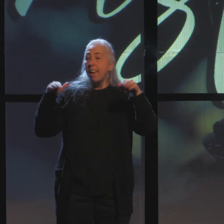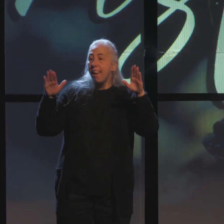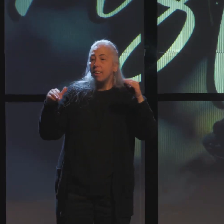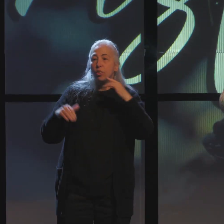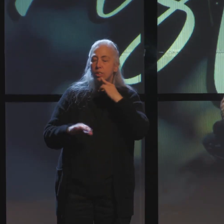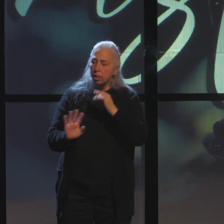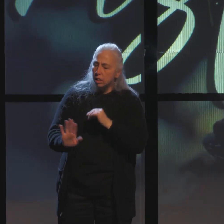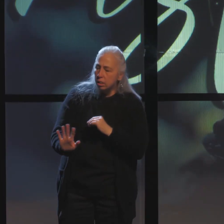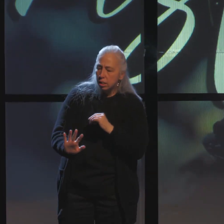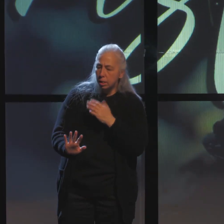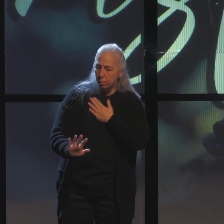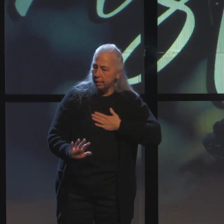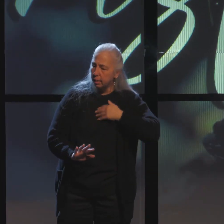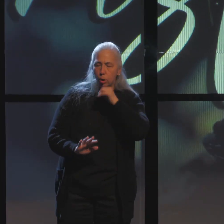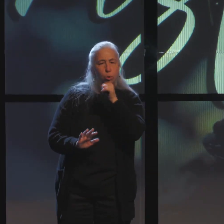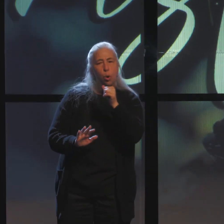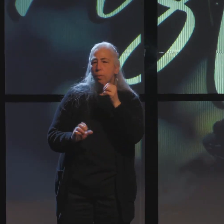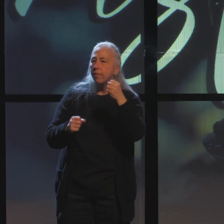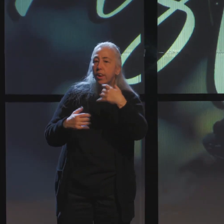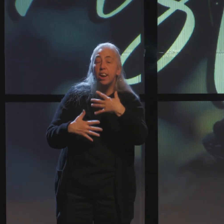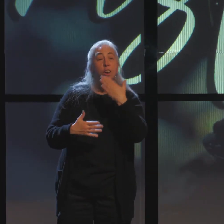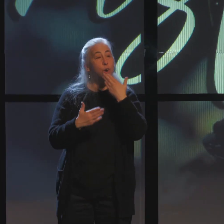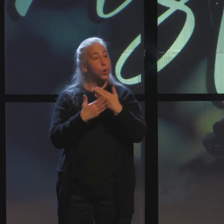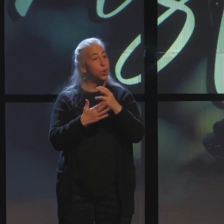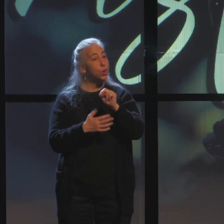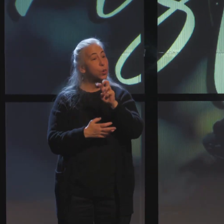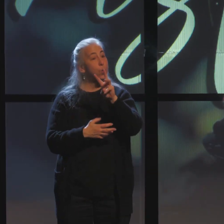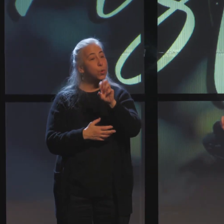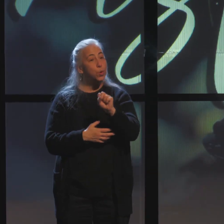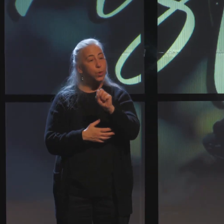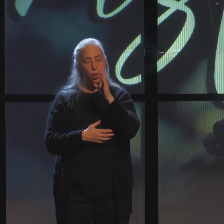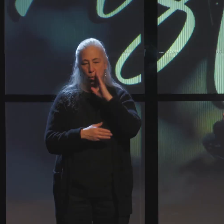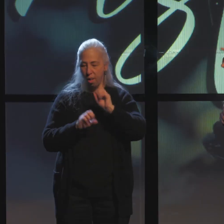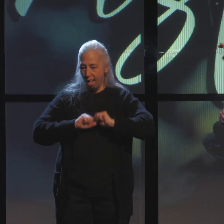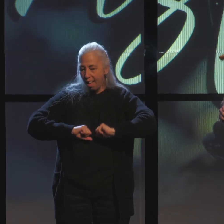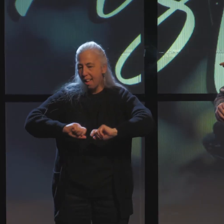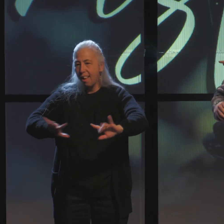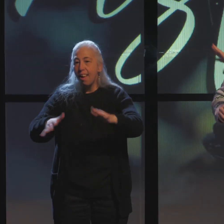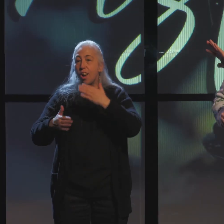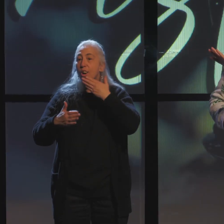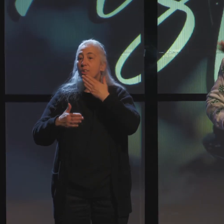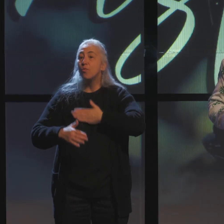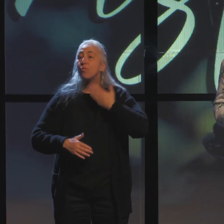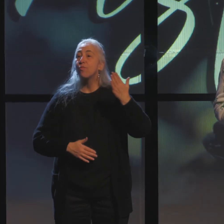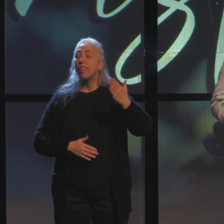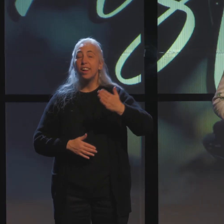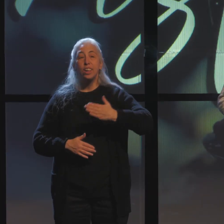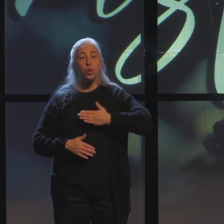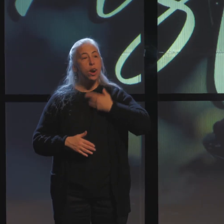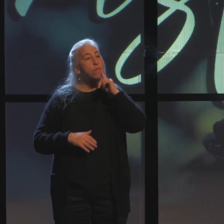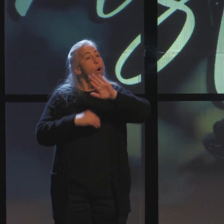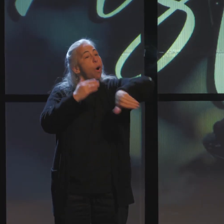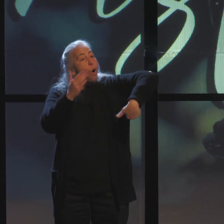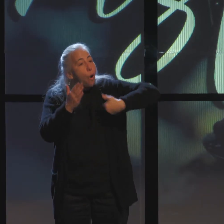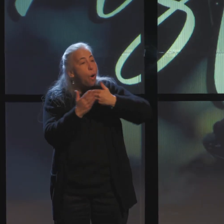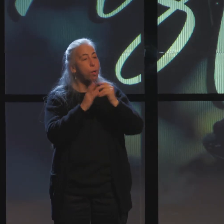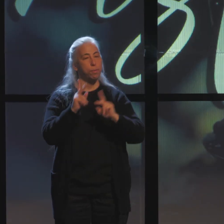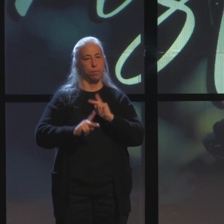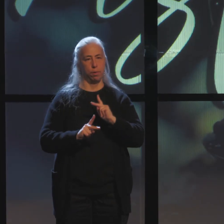them, don't be afraid. I bring you good news which will cause great joy for all people. Not just some